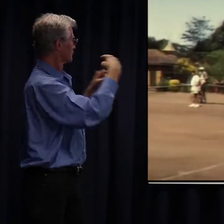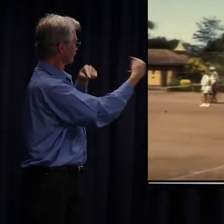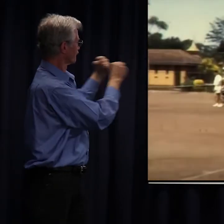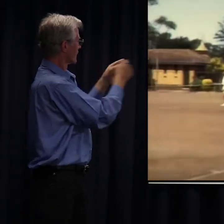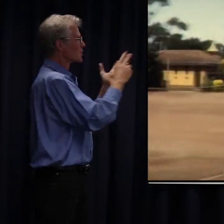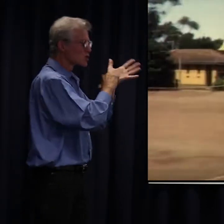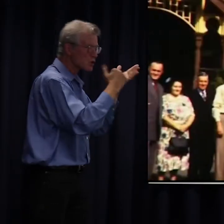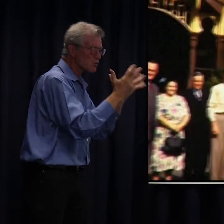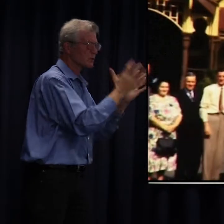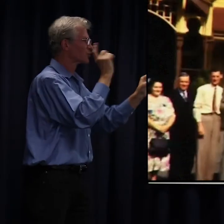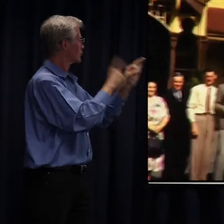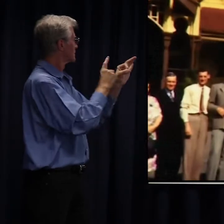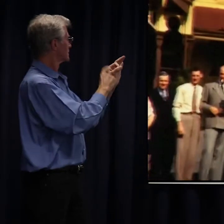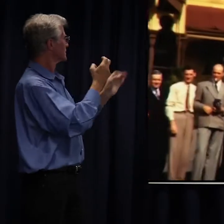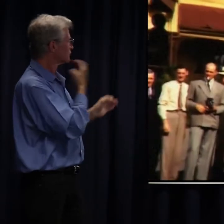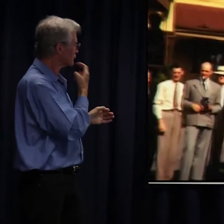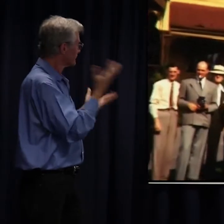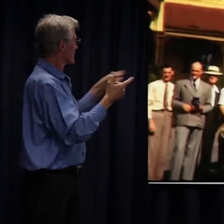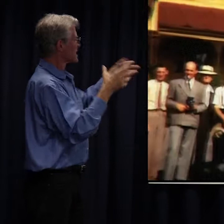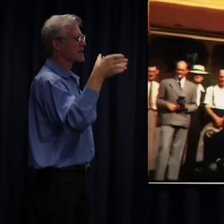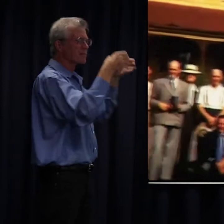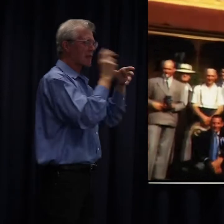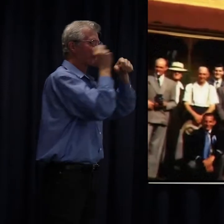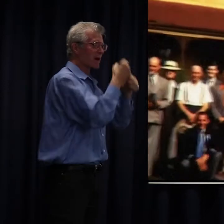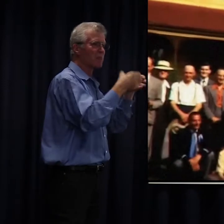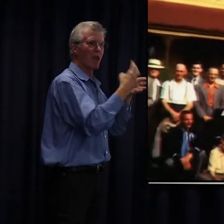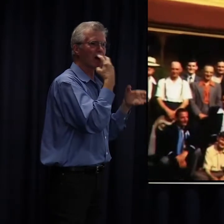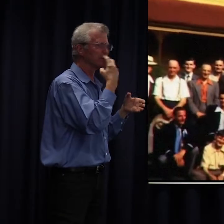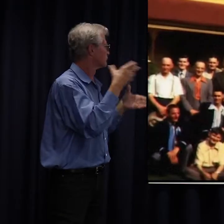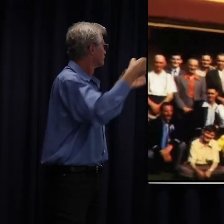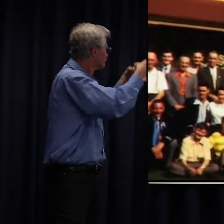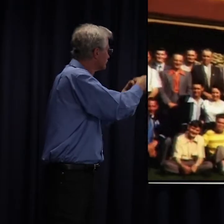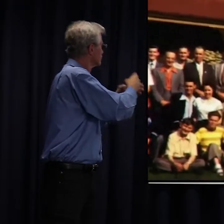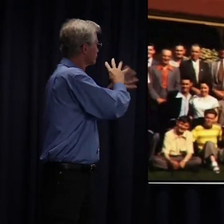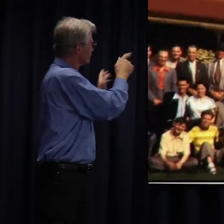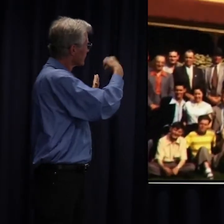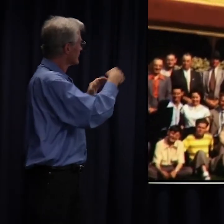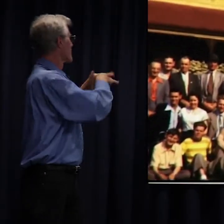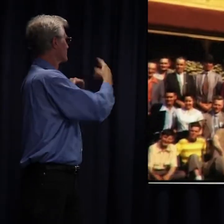Park. It'll be New South Wales versus Queensland, various interstate competitions.